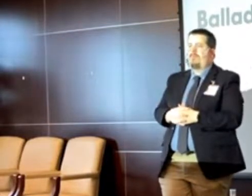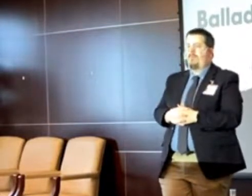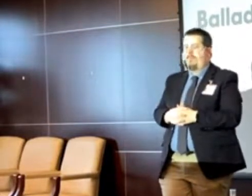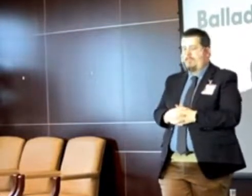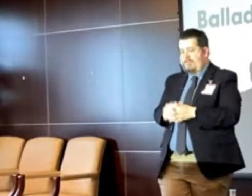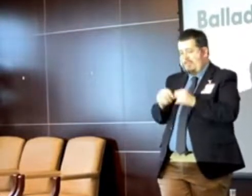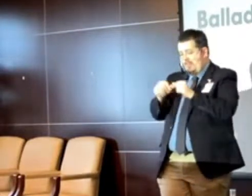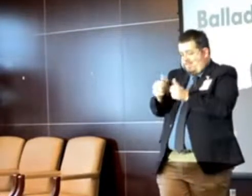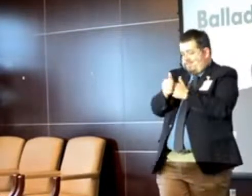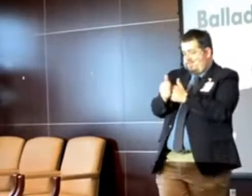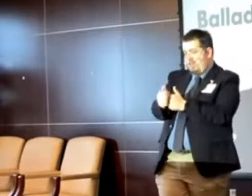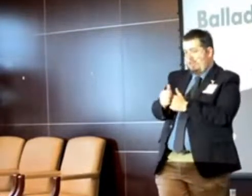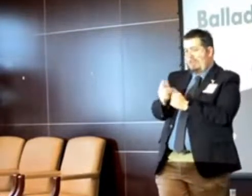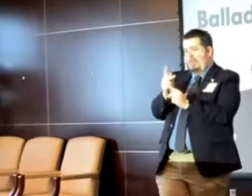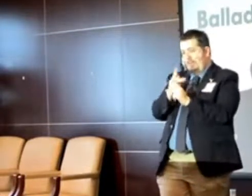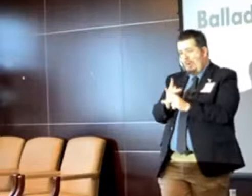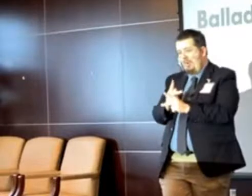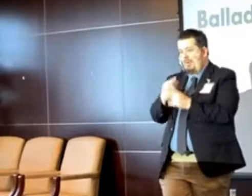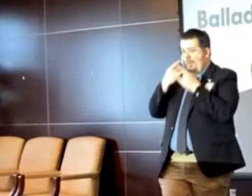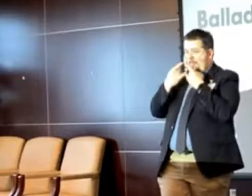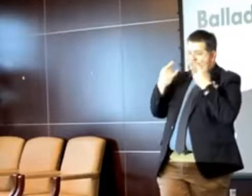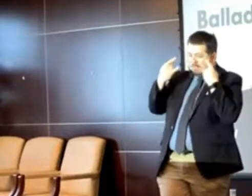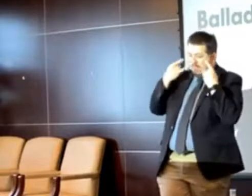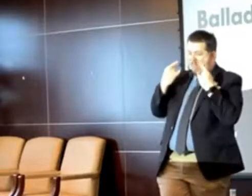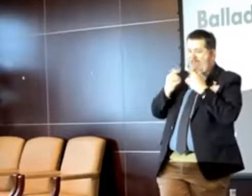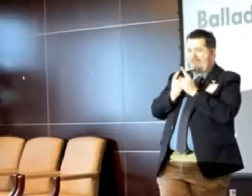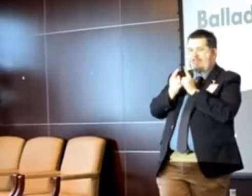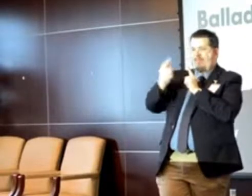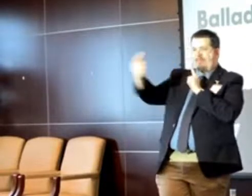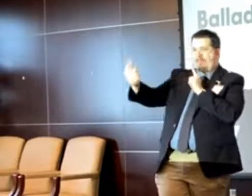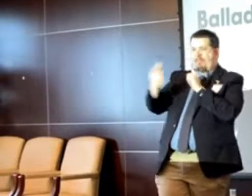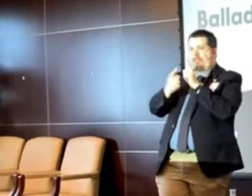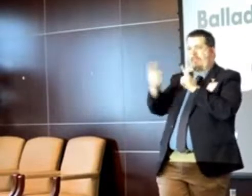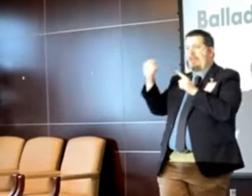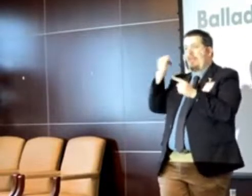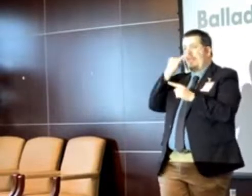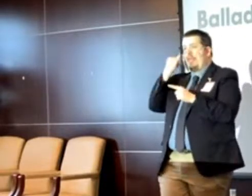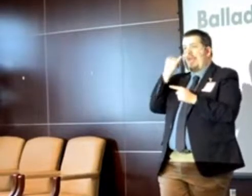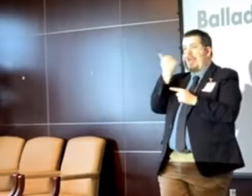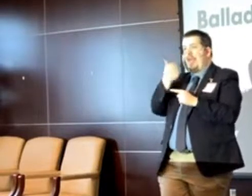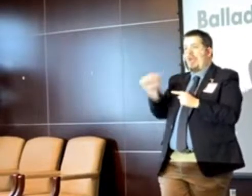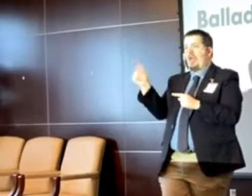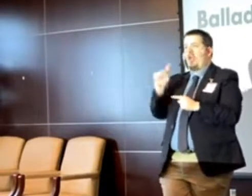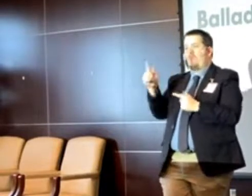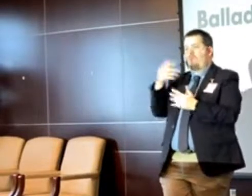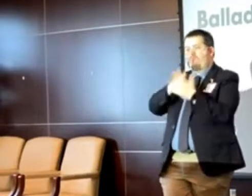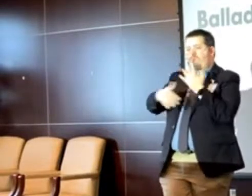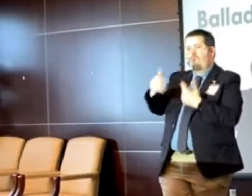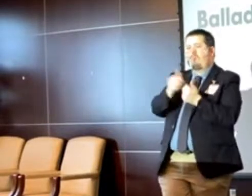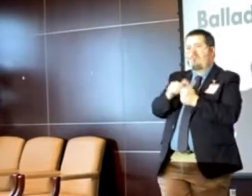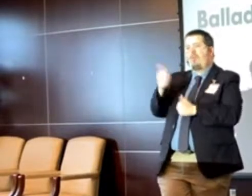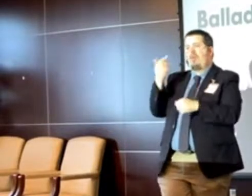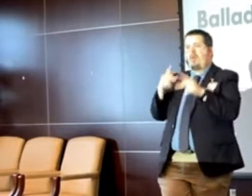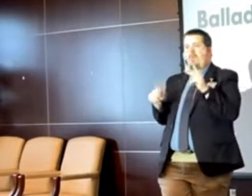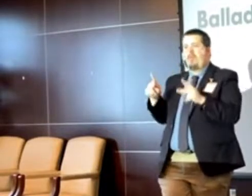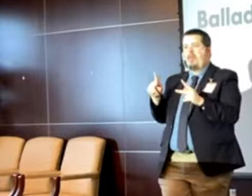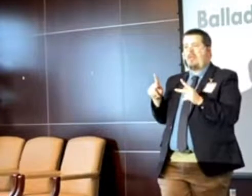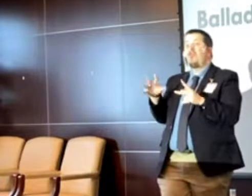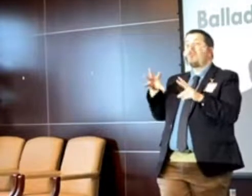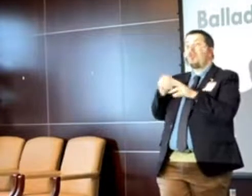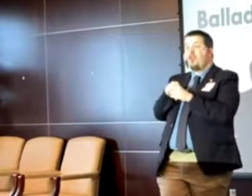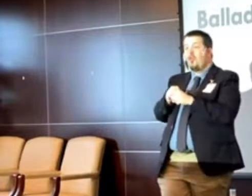Continue to follow precautions like masking and social distancing wherever you are interacting with others,